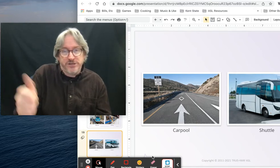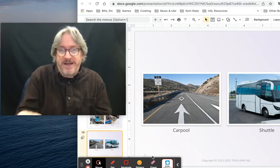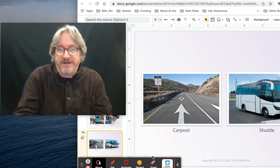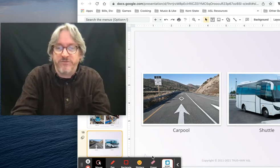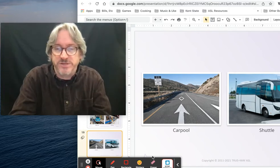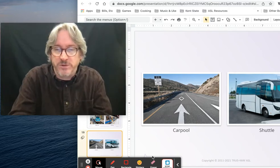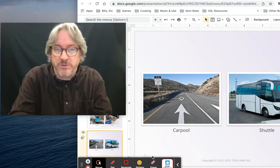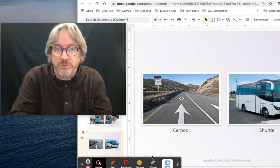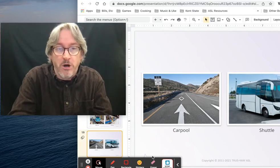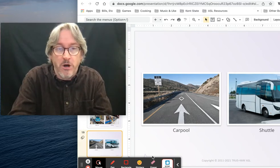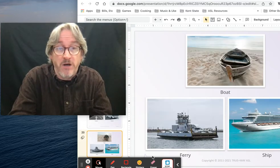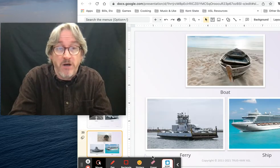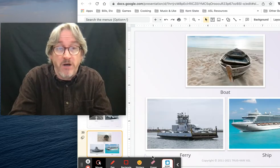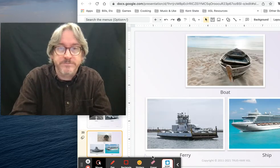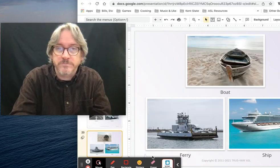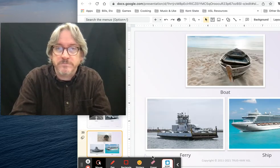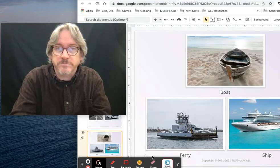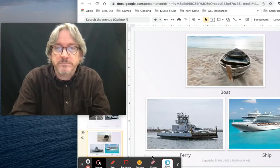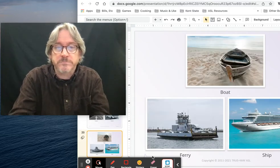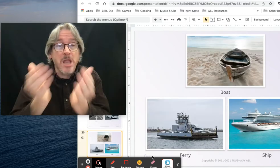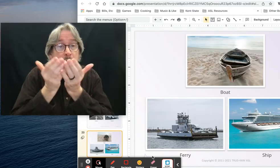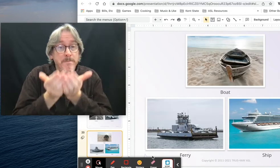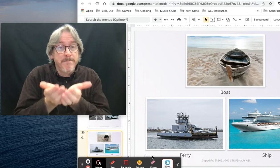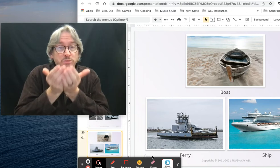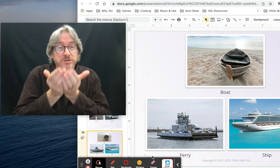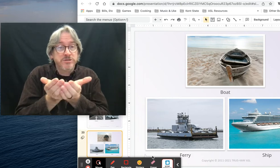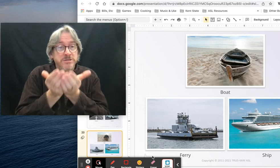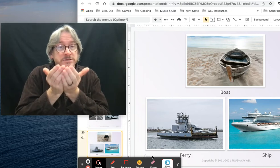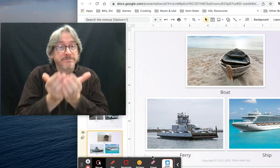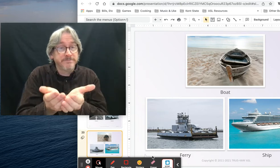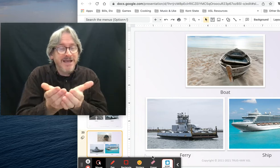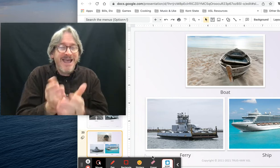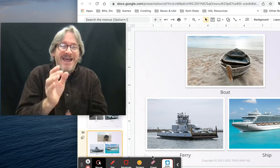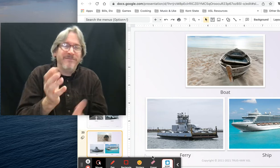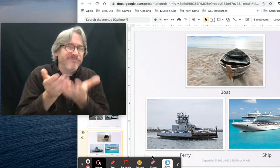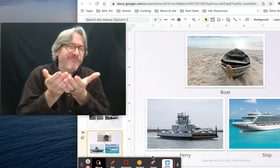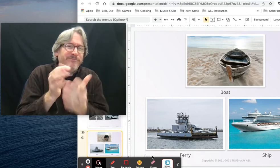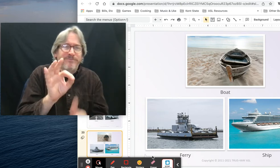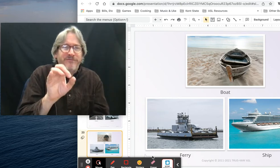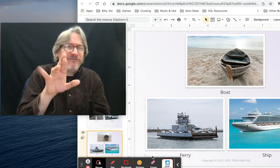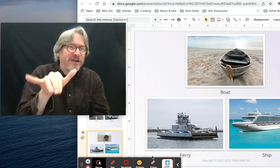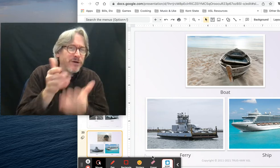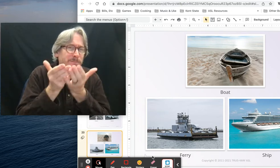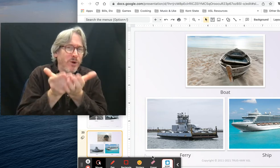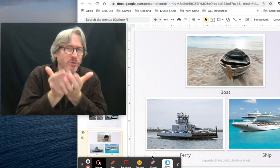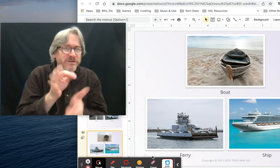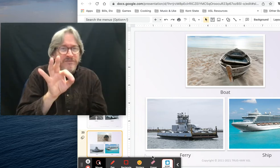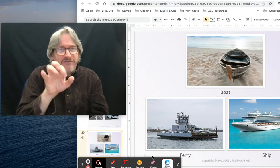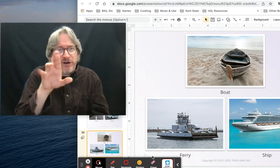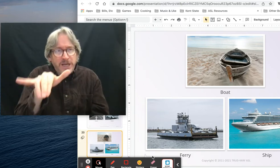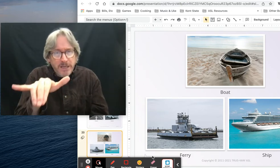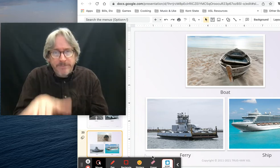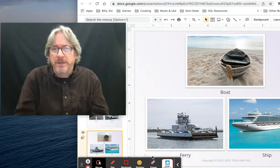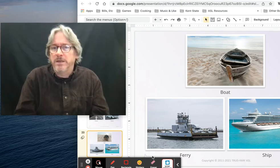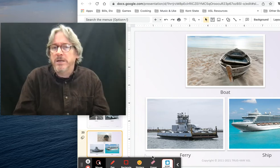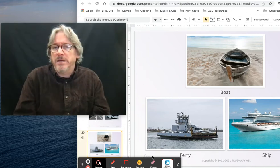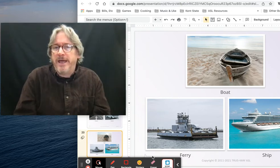because it goes back and forth so often. Boat and ferry boat,